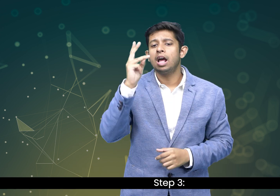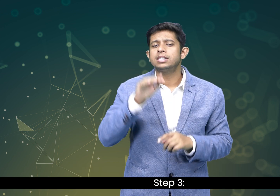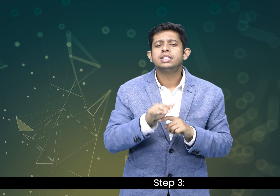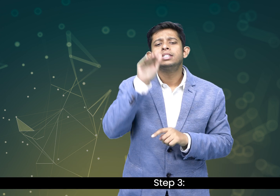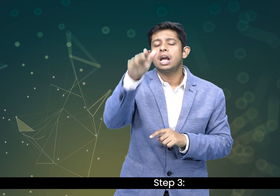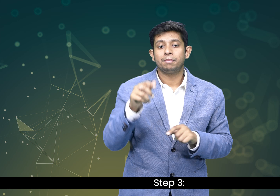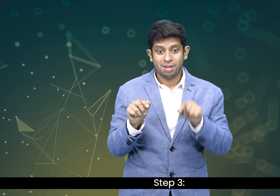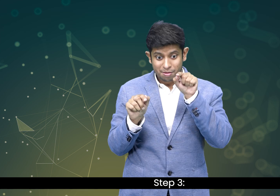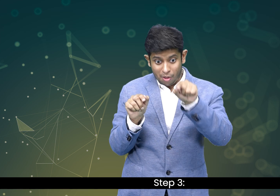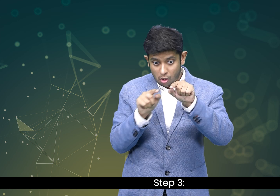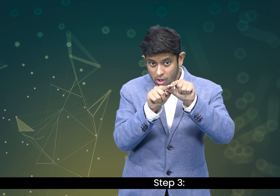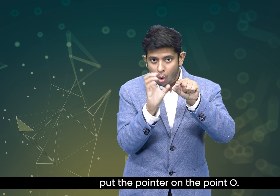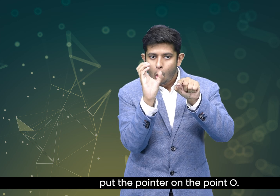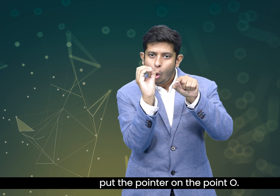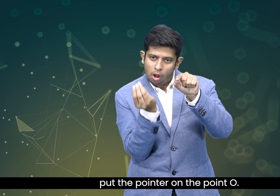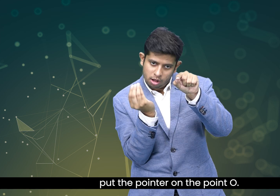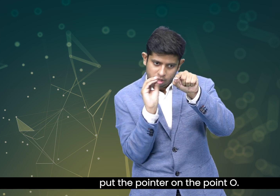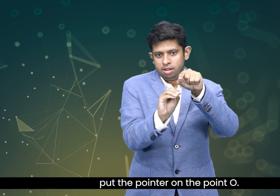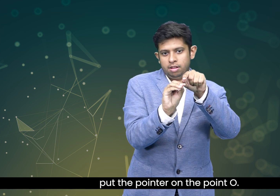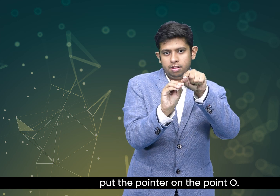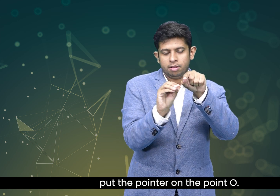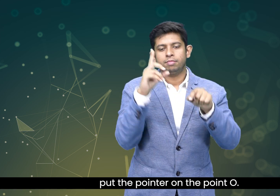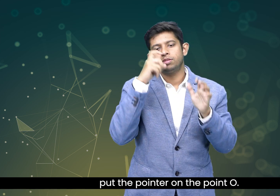Step 3. Put the pointer on the point O.